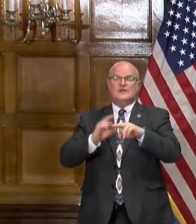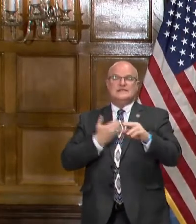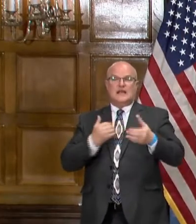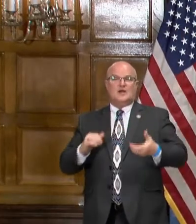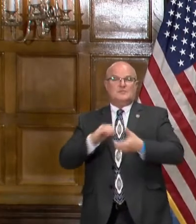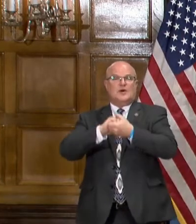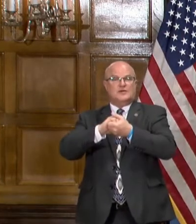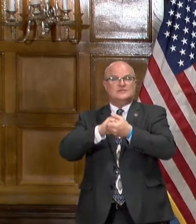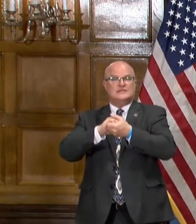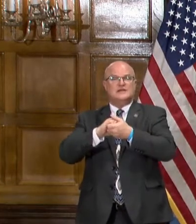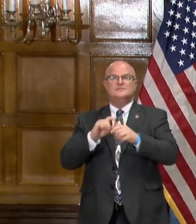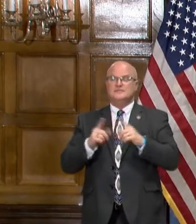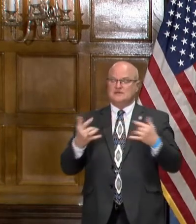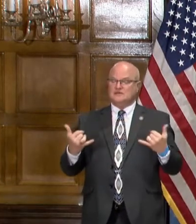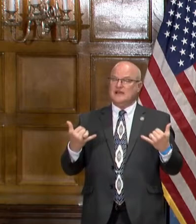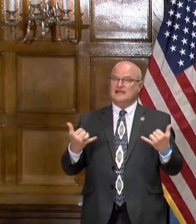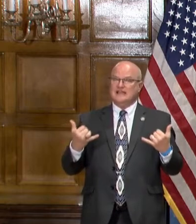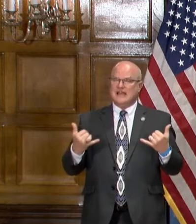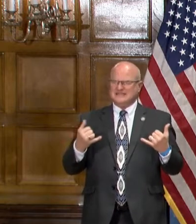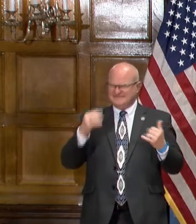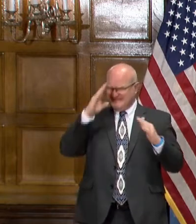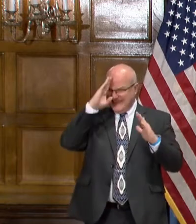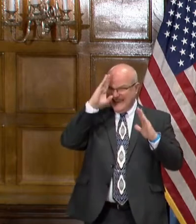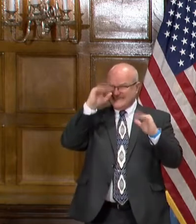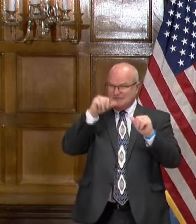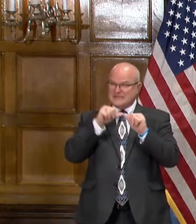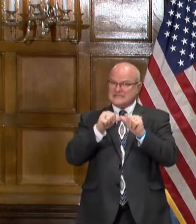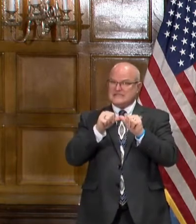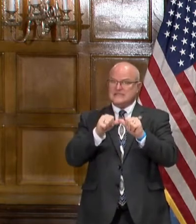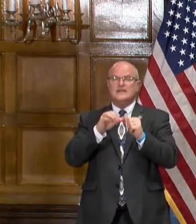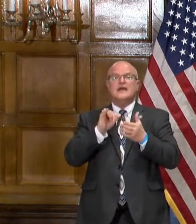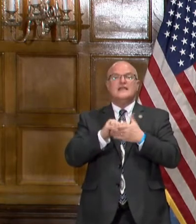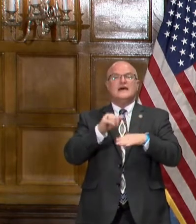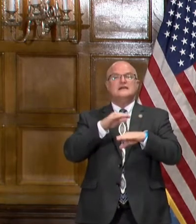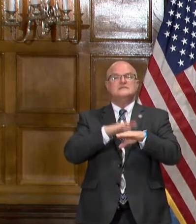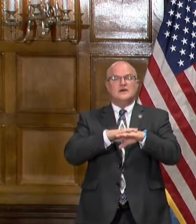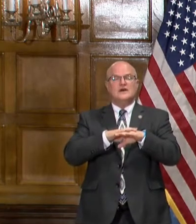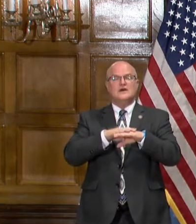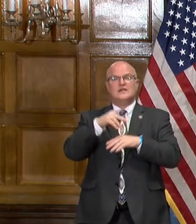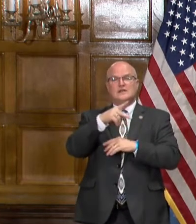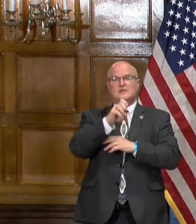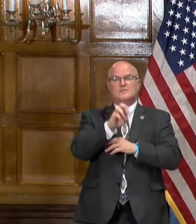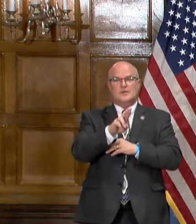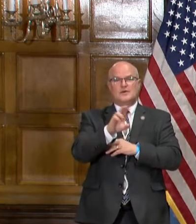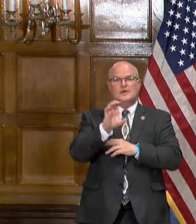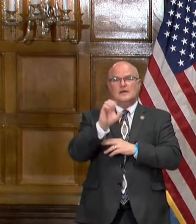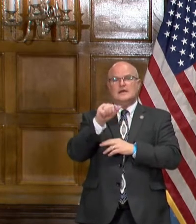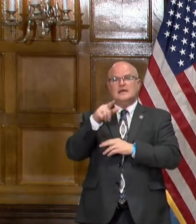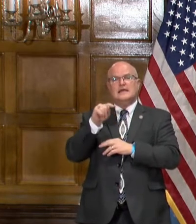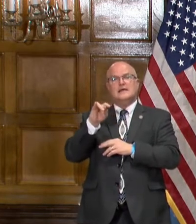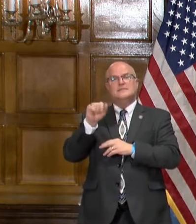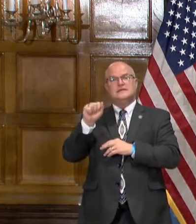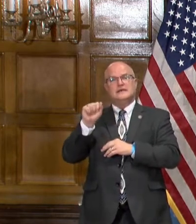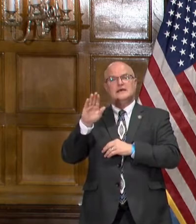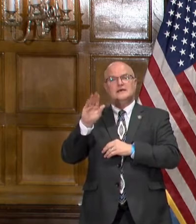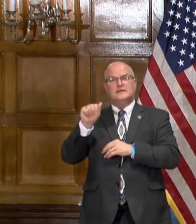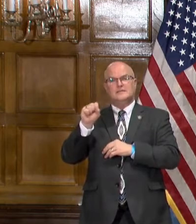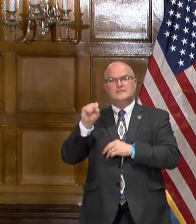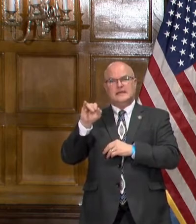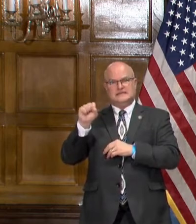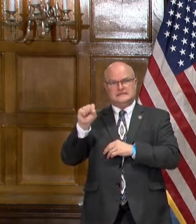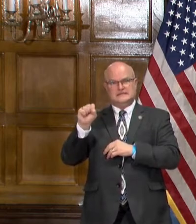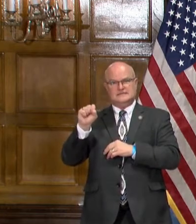partnership. But right now, and I expect that to continue, that it is on a per capita basis. We're going to watch that very closely if that veers from